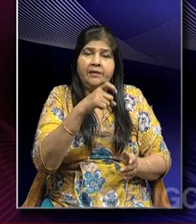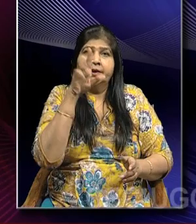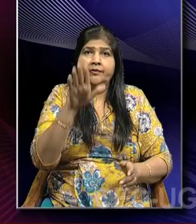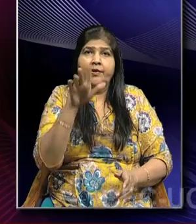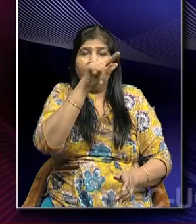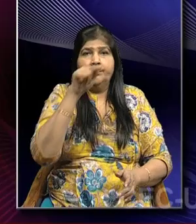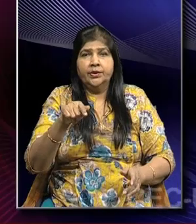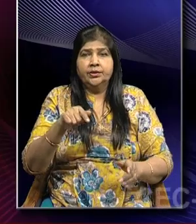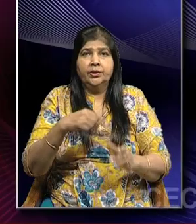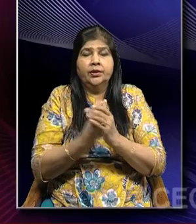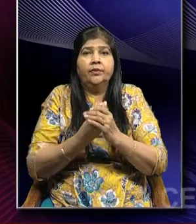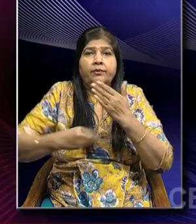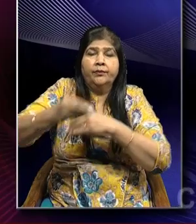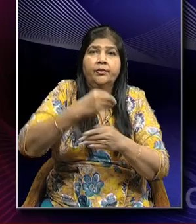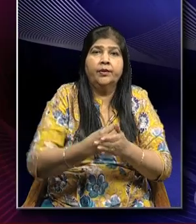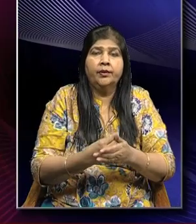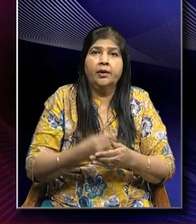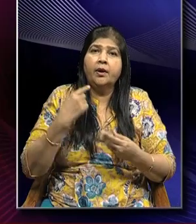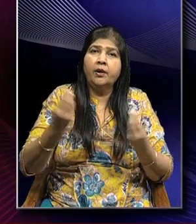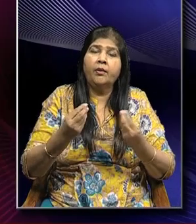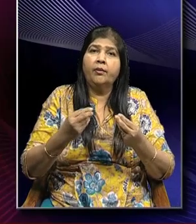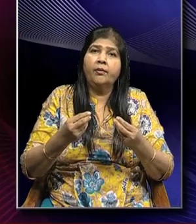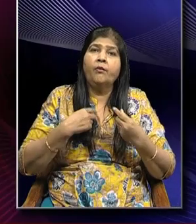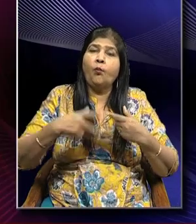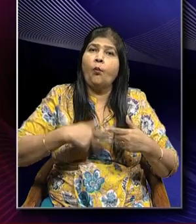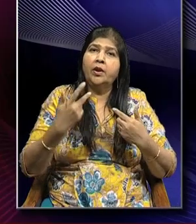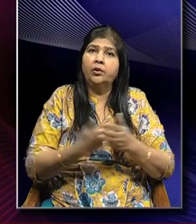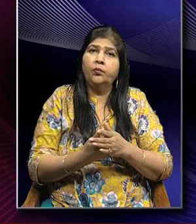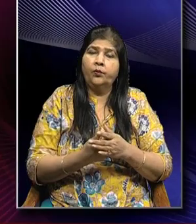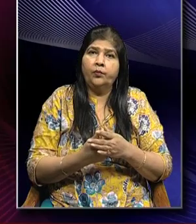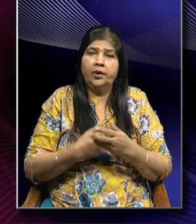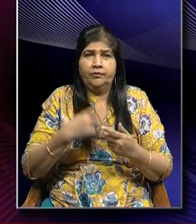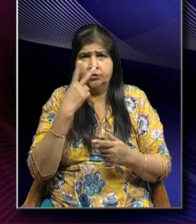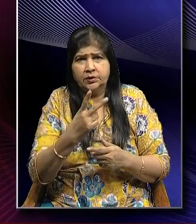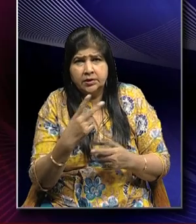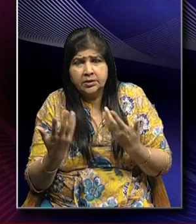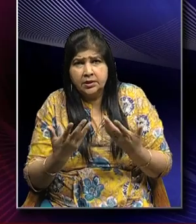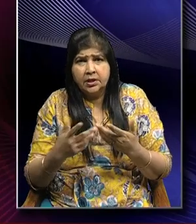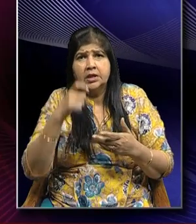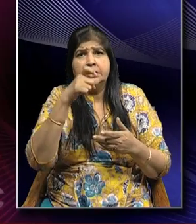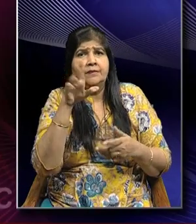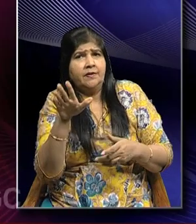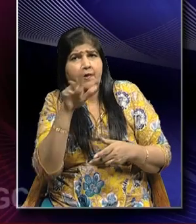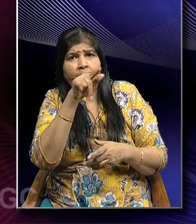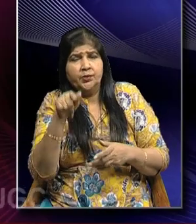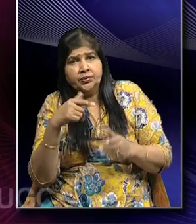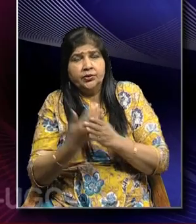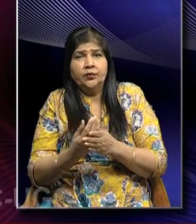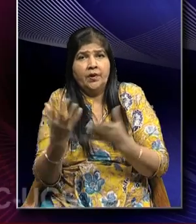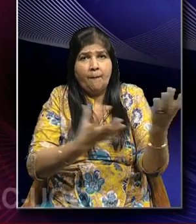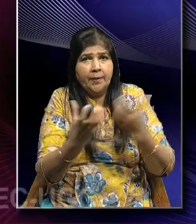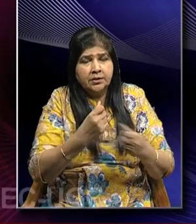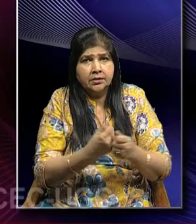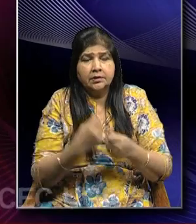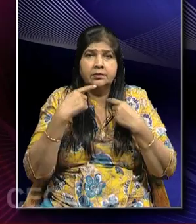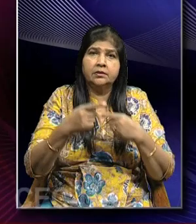its purchases or sales. Of course, by value we have to find that 75% of their purchase is